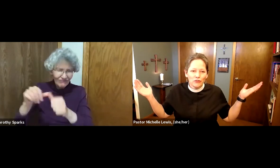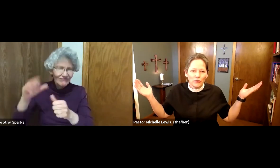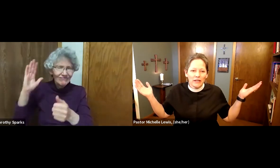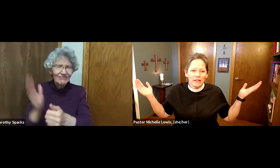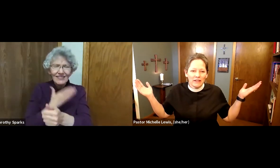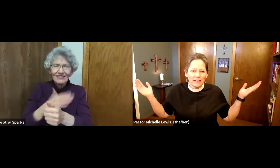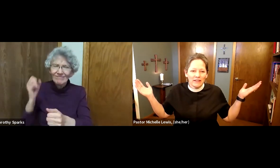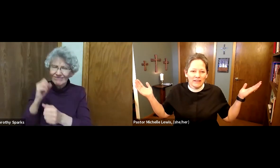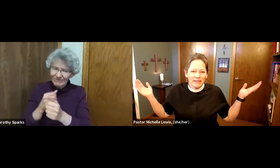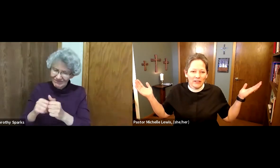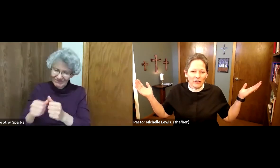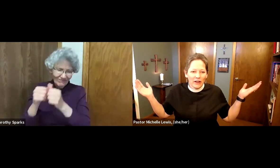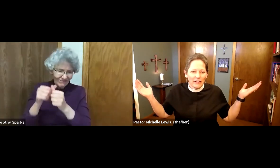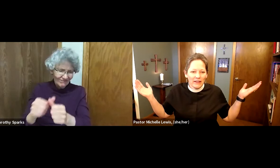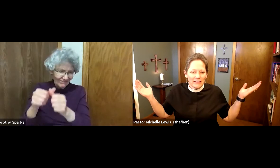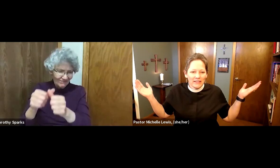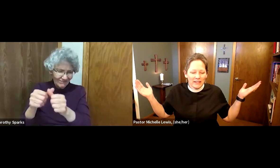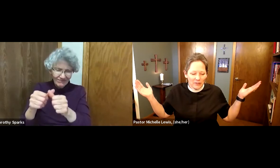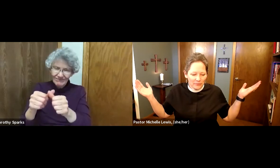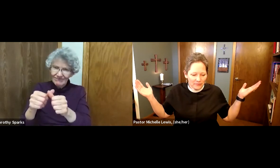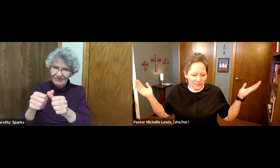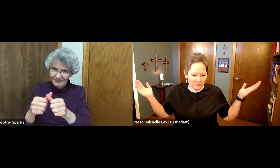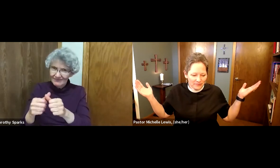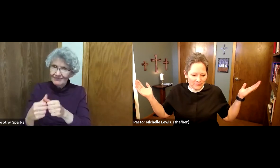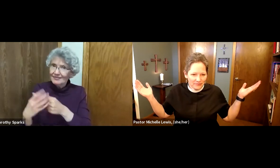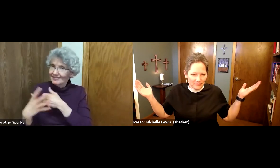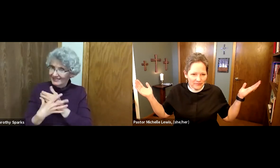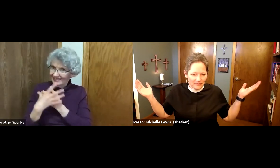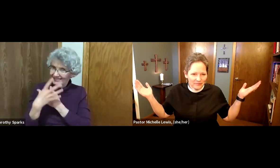and join in their unending